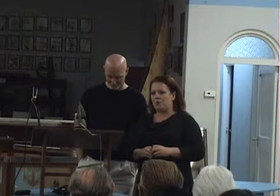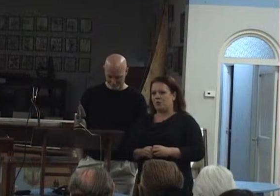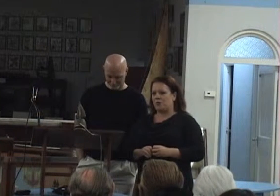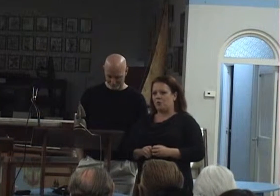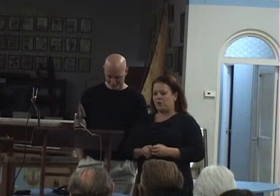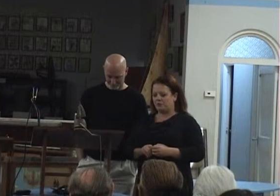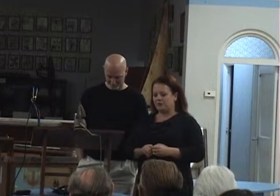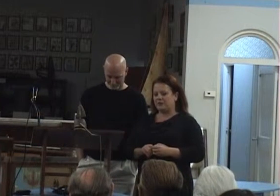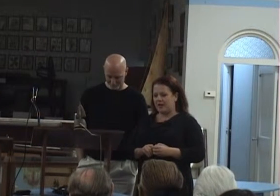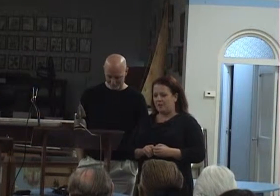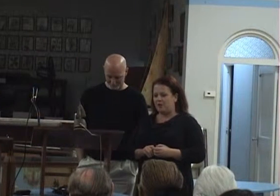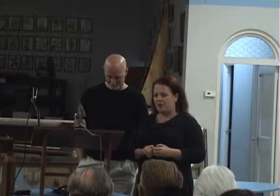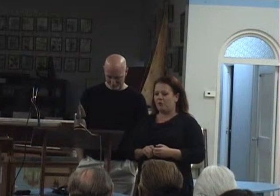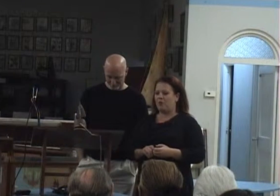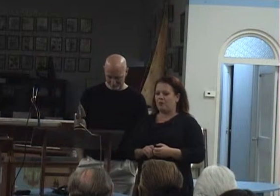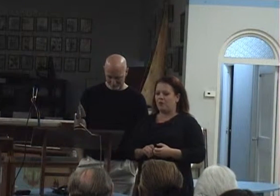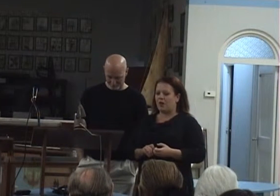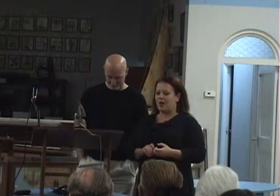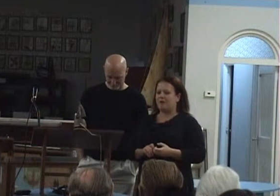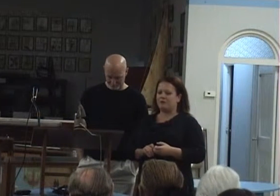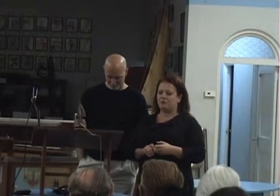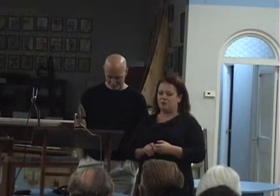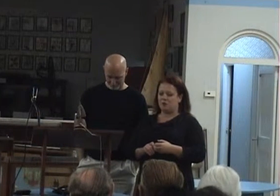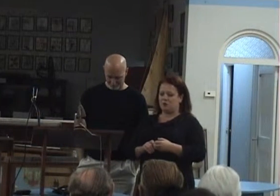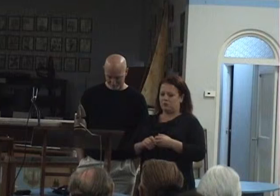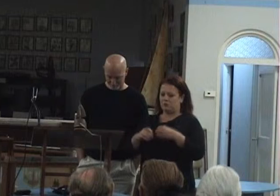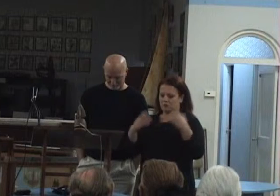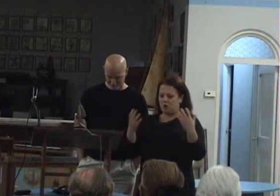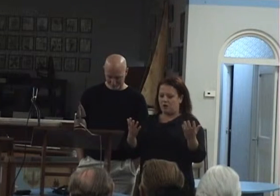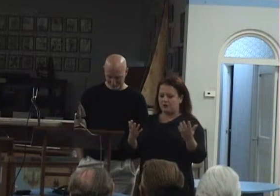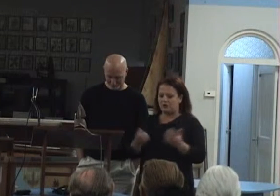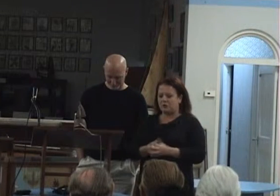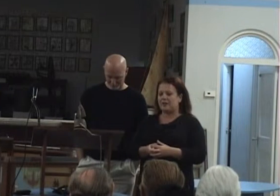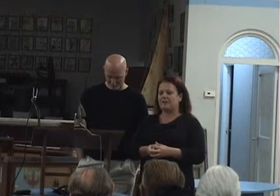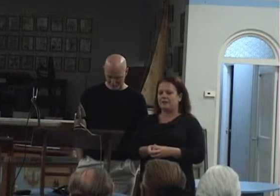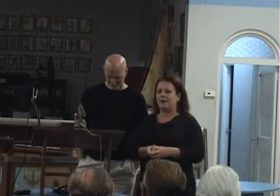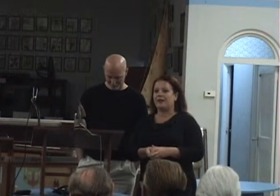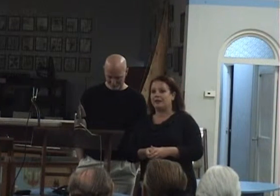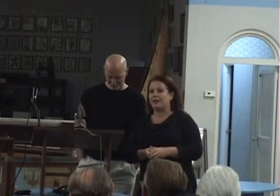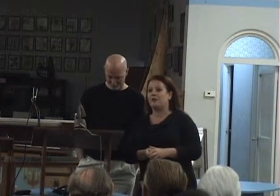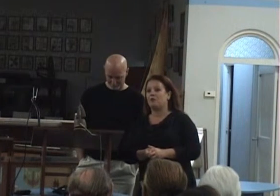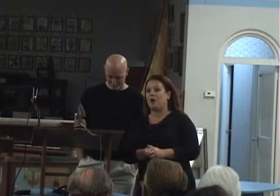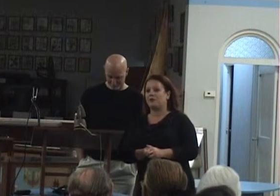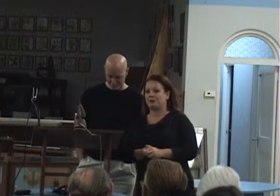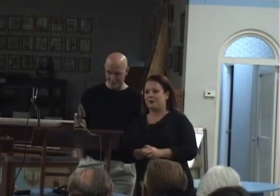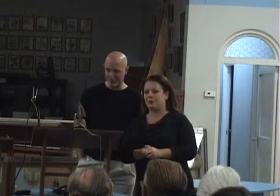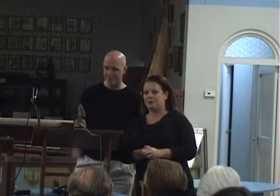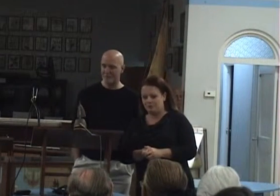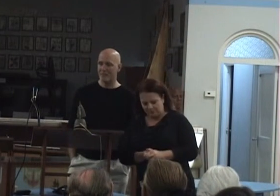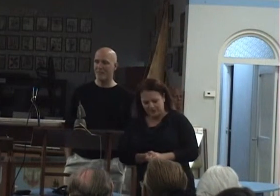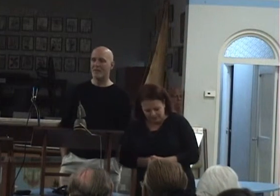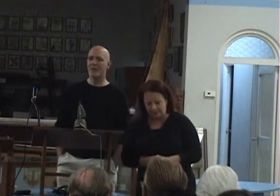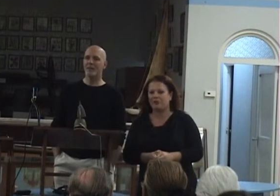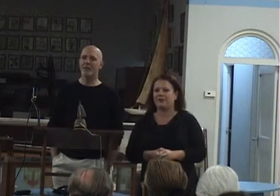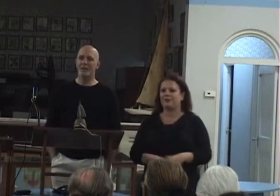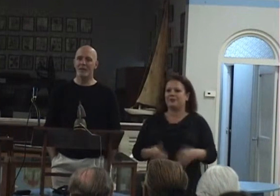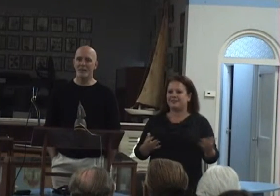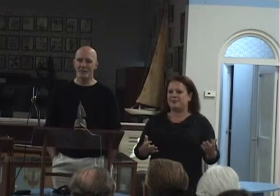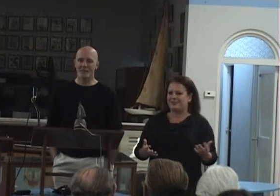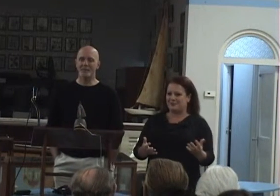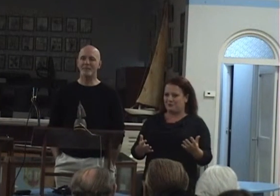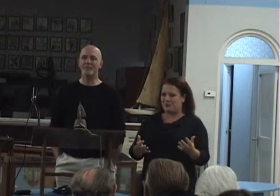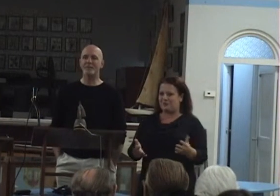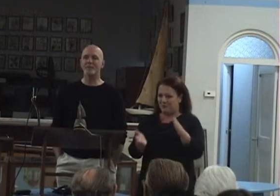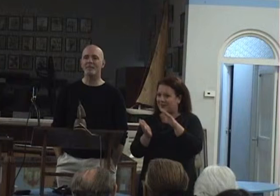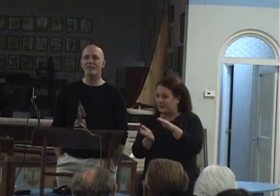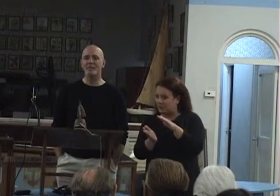Archaeology in the Caribbean, when we first came here, I have, colleagues who said it's a lot like kicking the rocks around. You kick something and look and